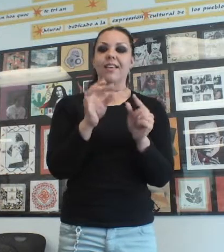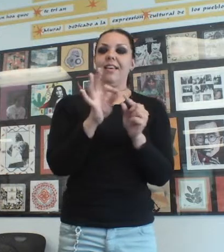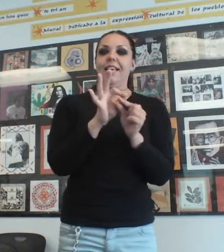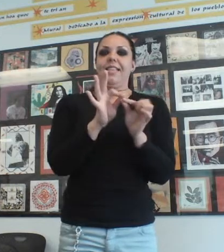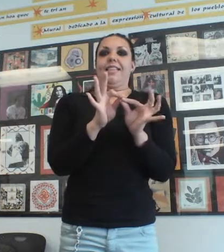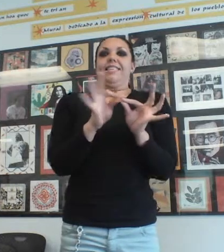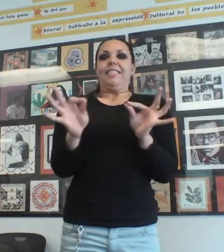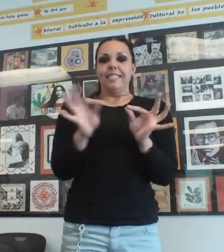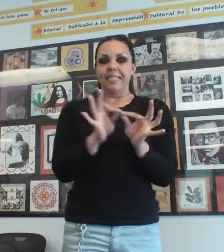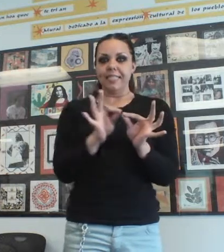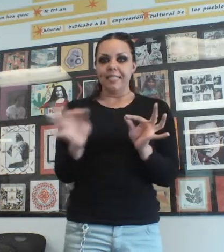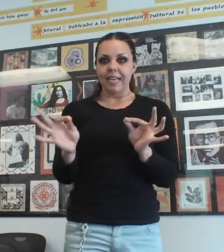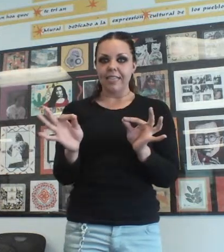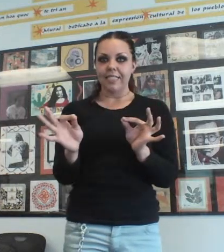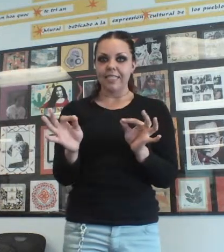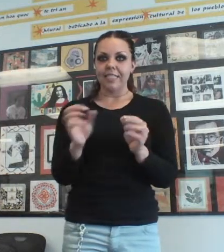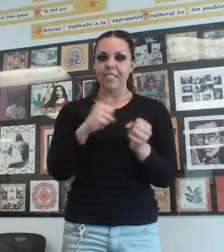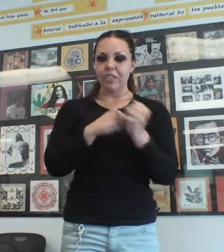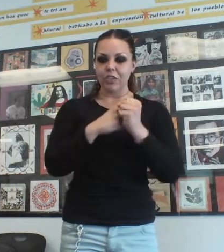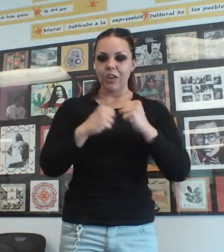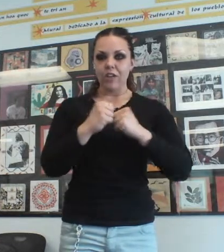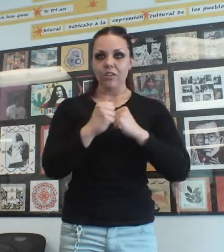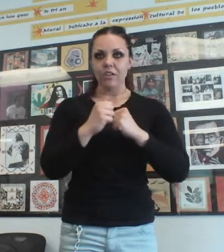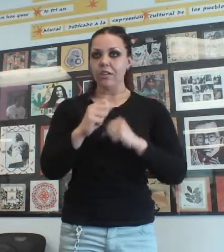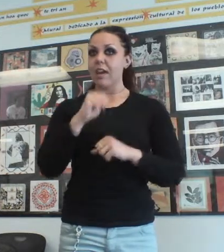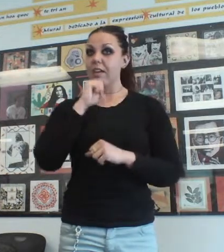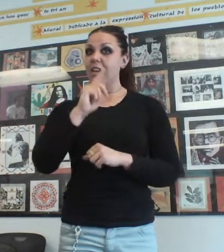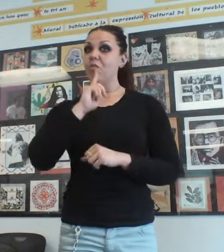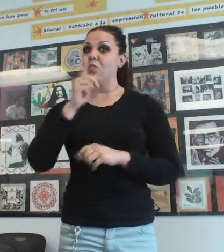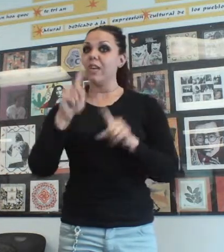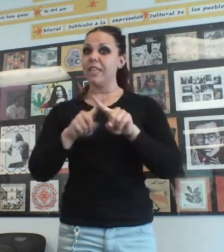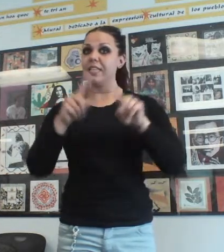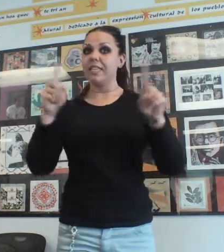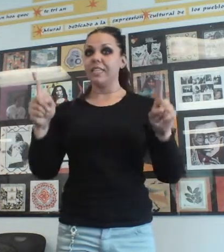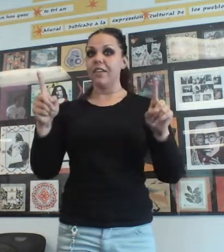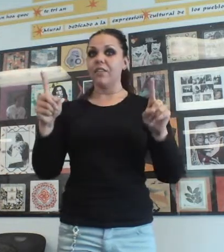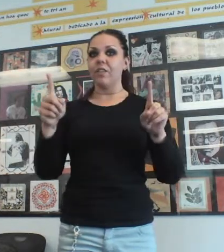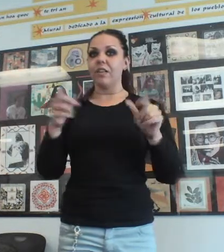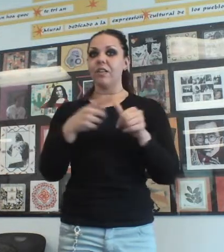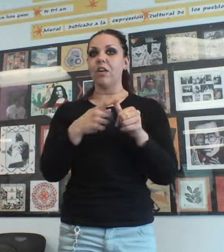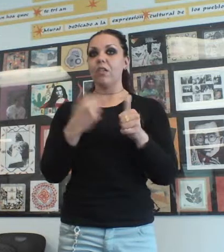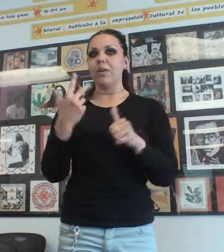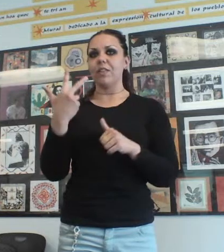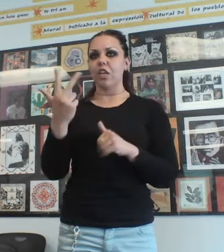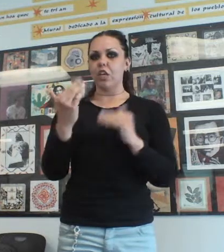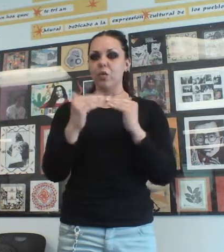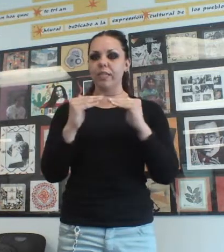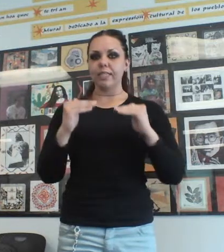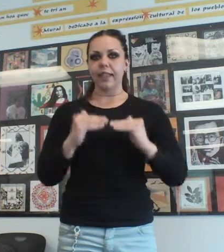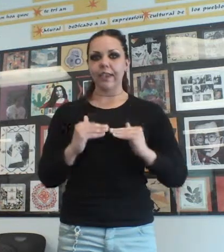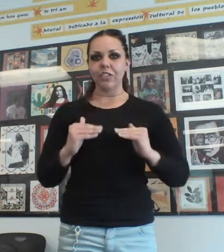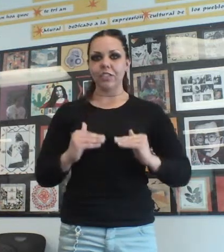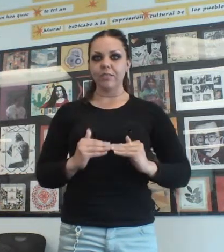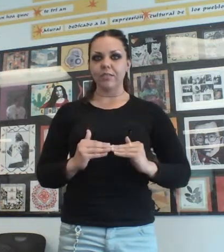out. Not much different than our 3 stages, right? Not much different than